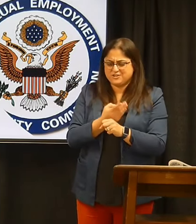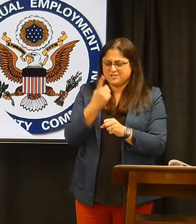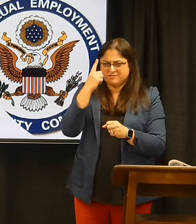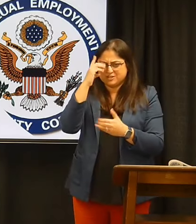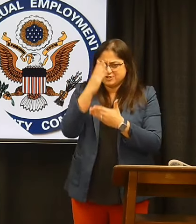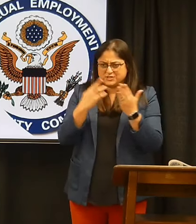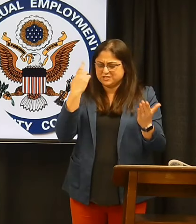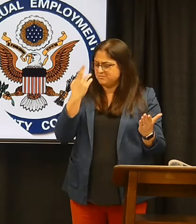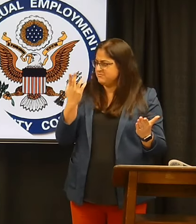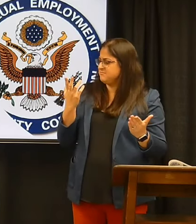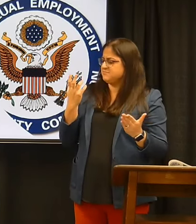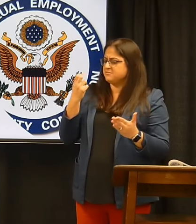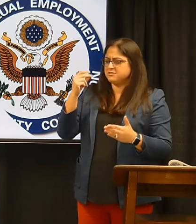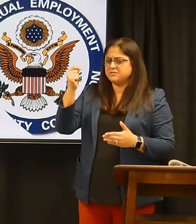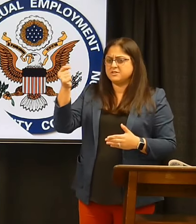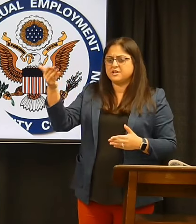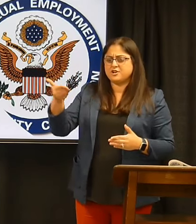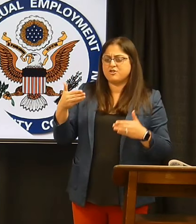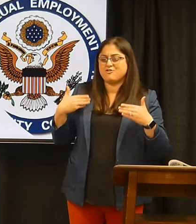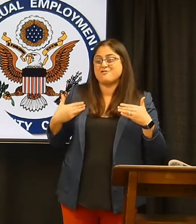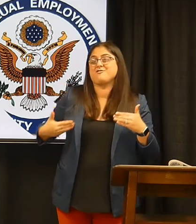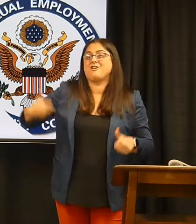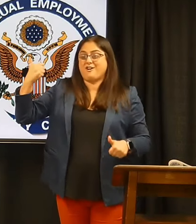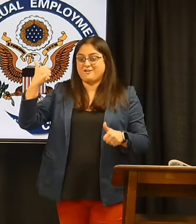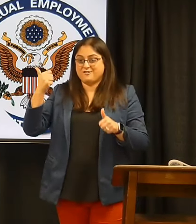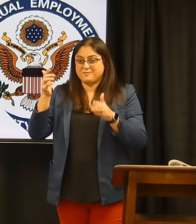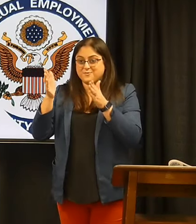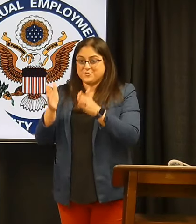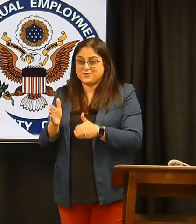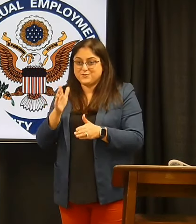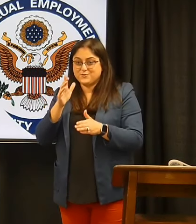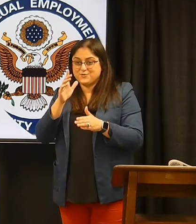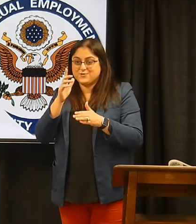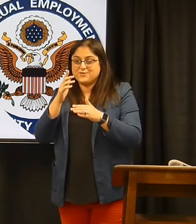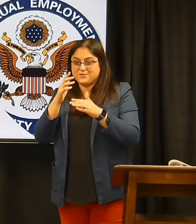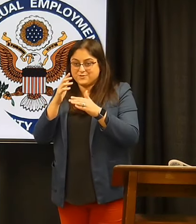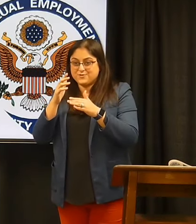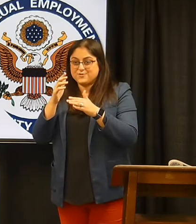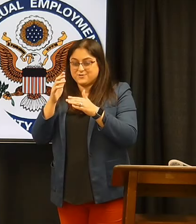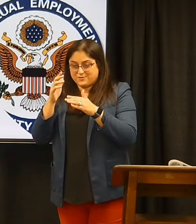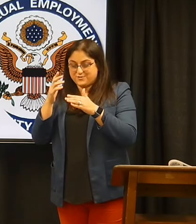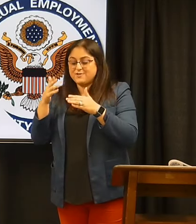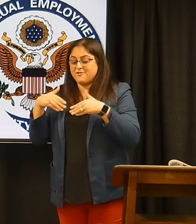and then they fire you for some reason, and then they hire a younger person,